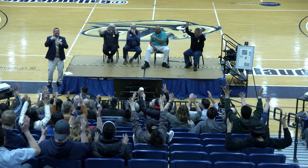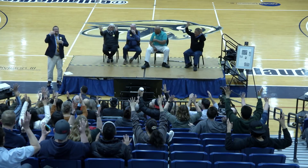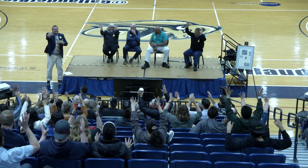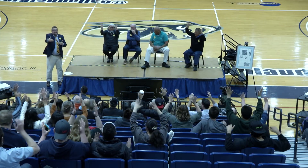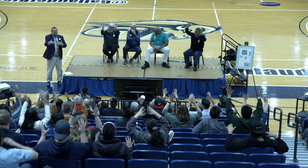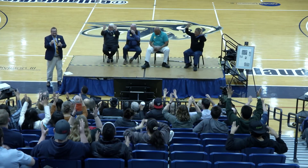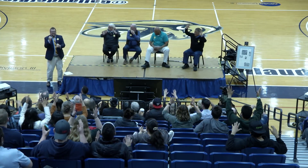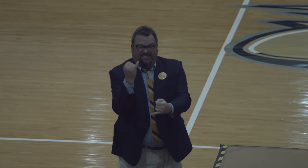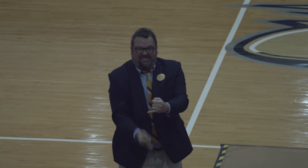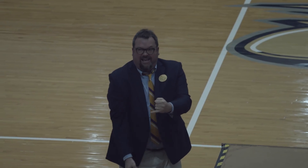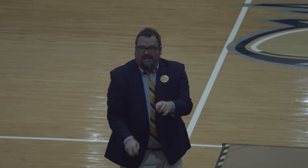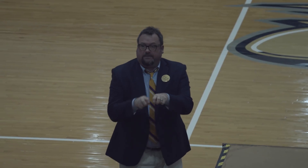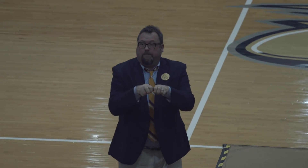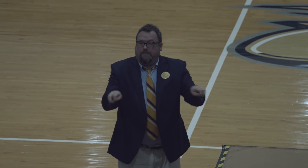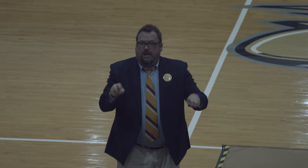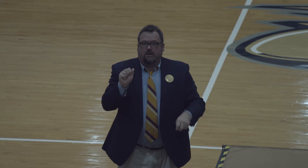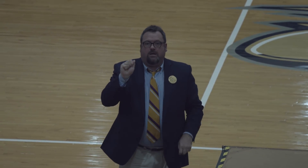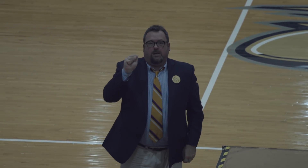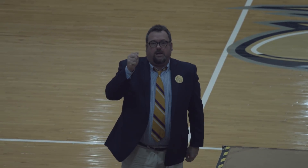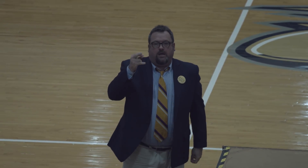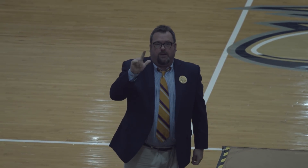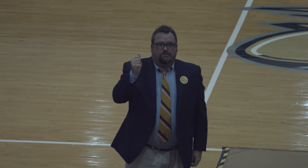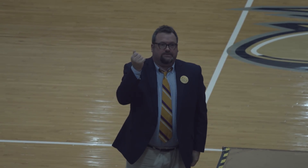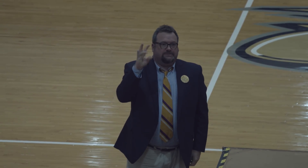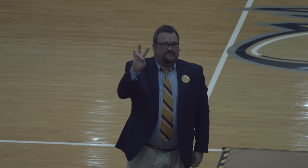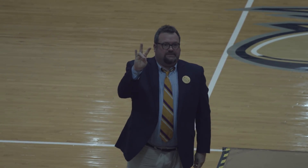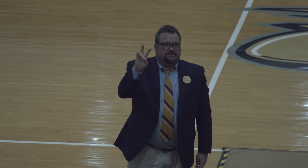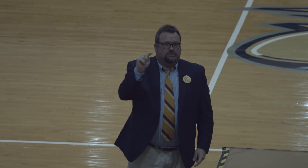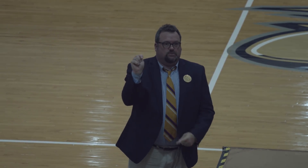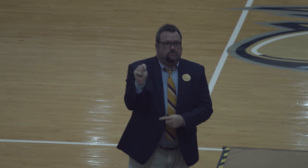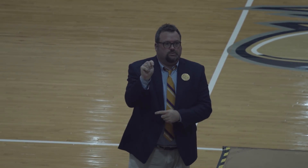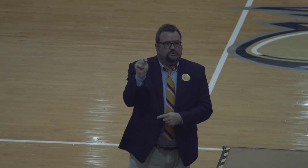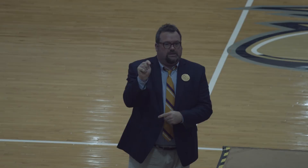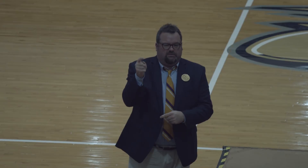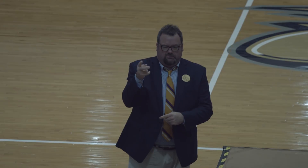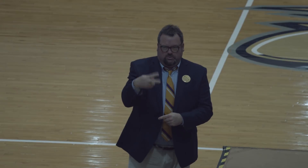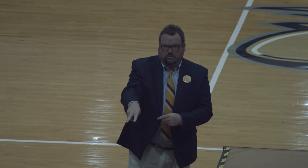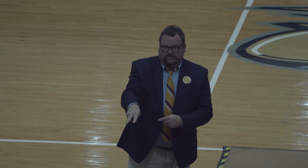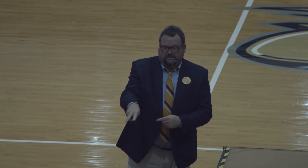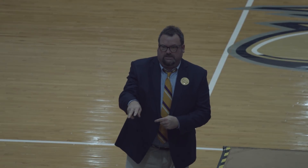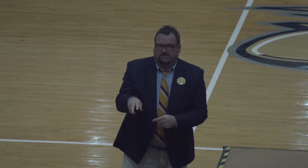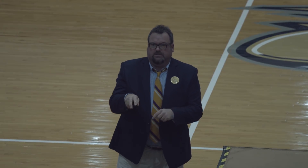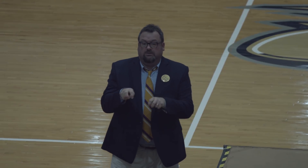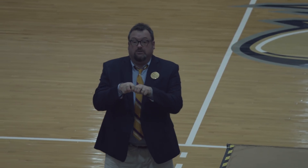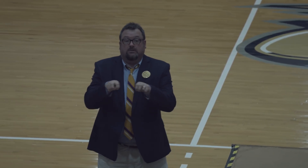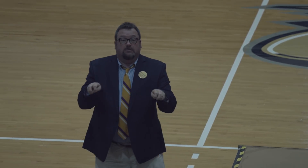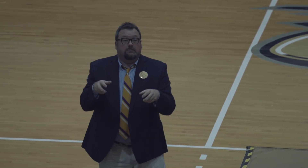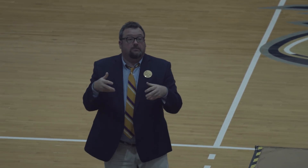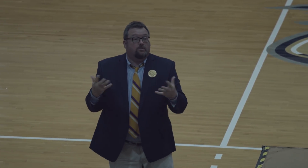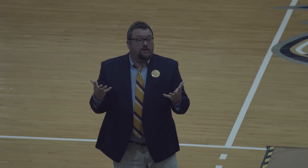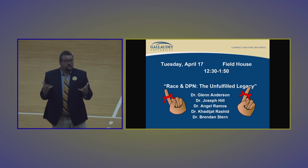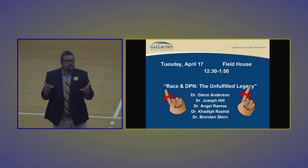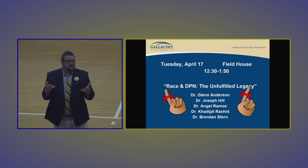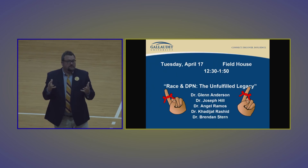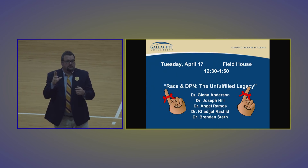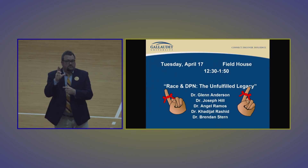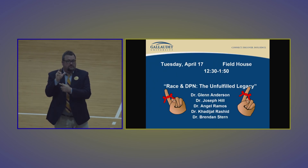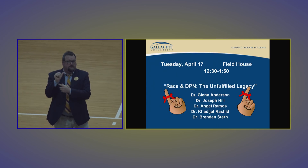Thank you so much. And do join us for our next and final panel, April 17th, 2 weeks from now, where